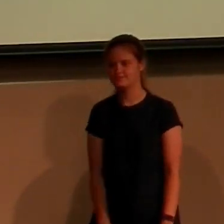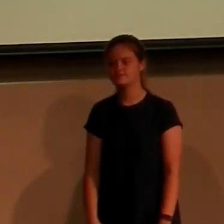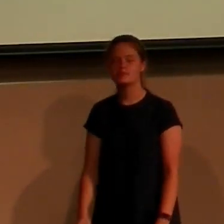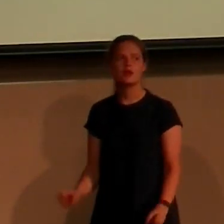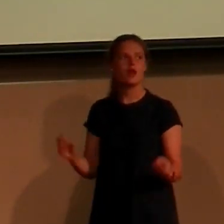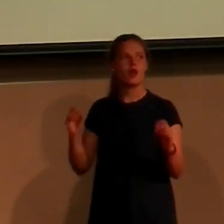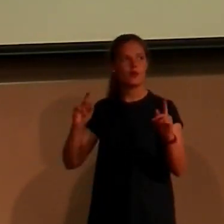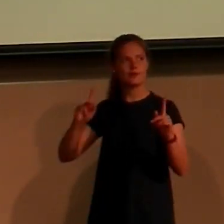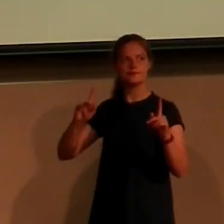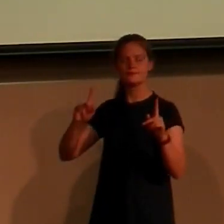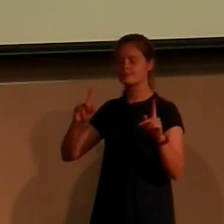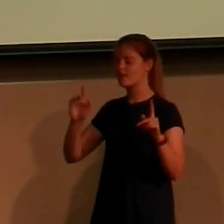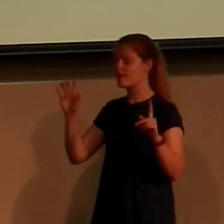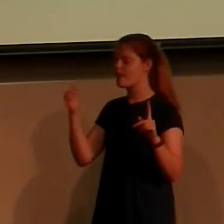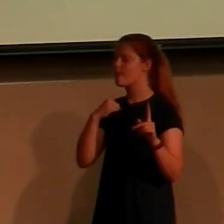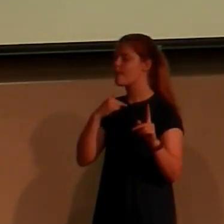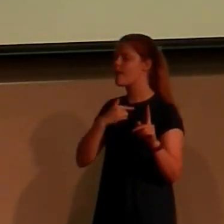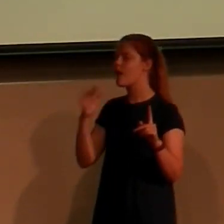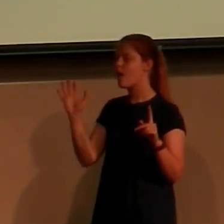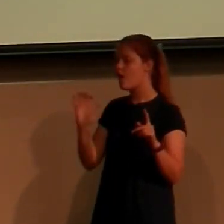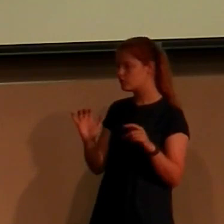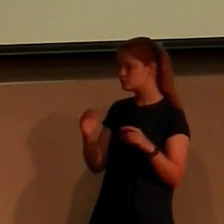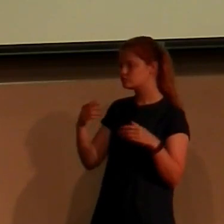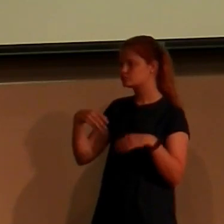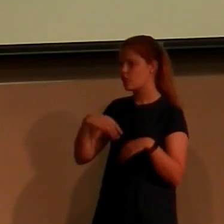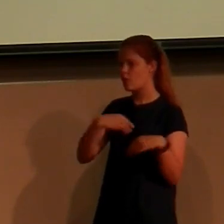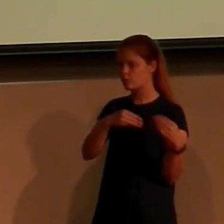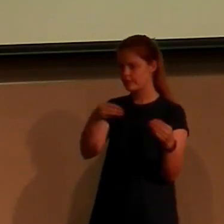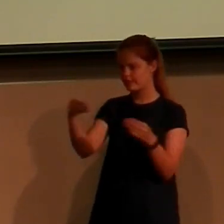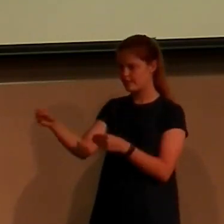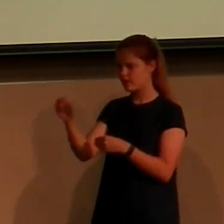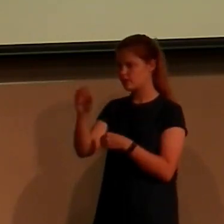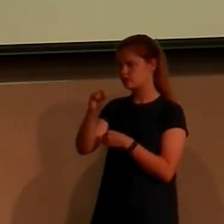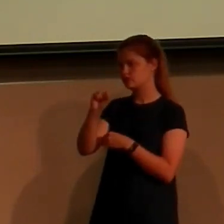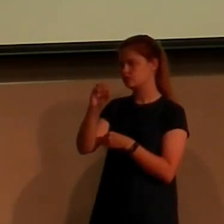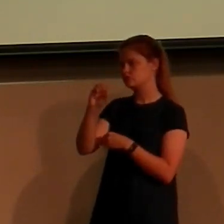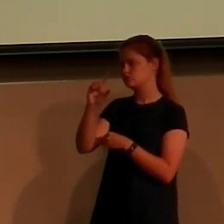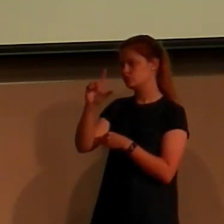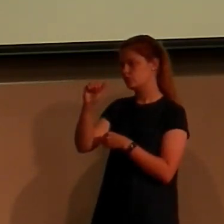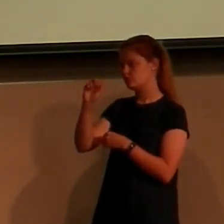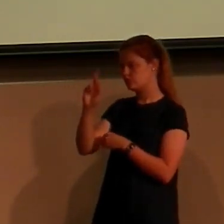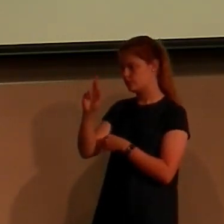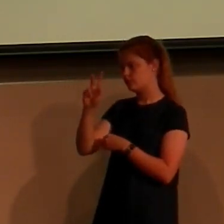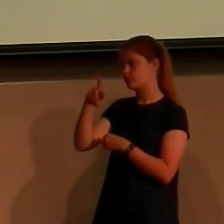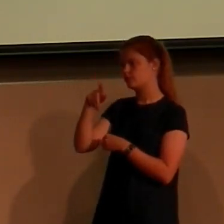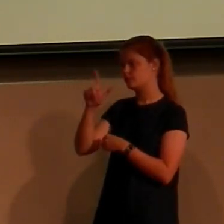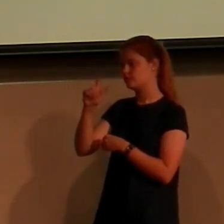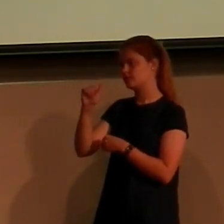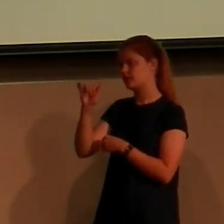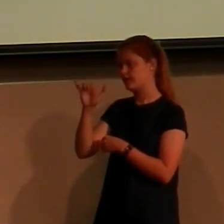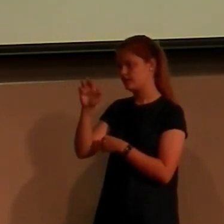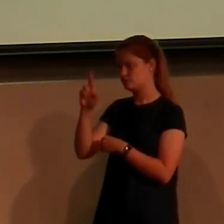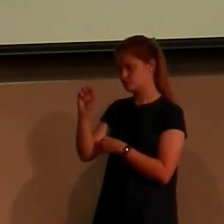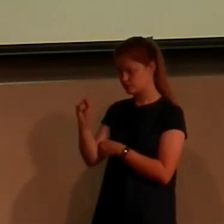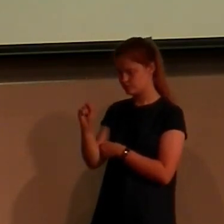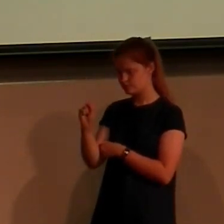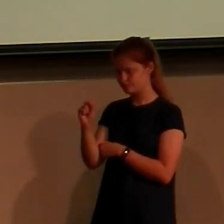Okay, we also were able to deliver solo prayers. We took some